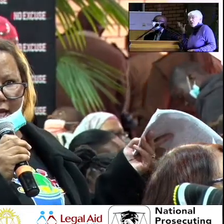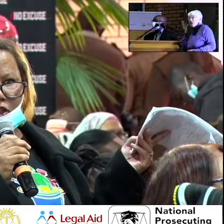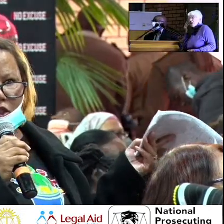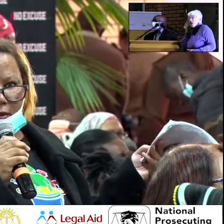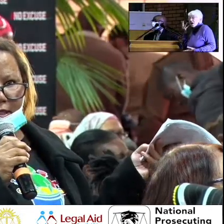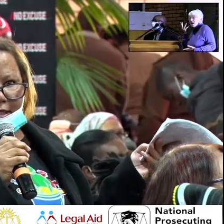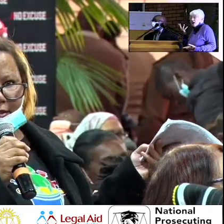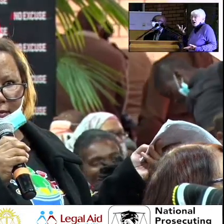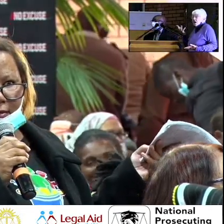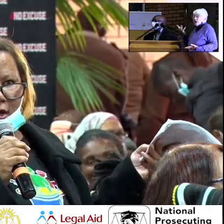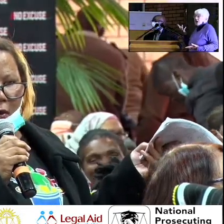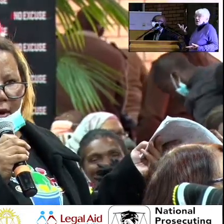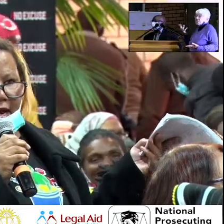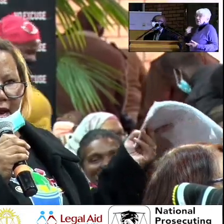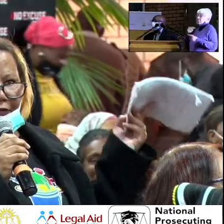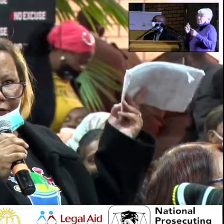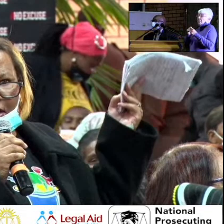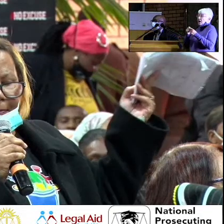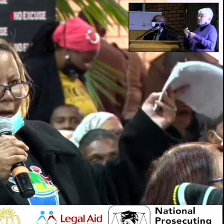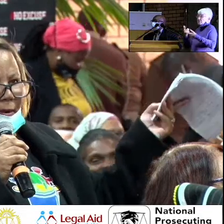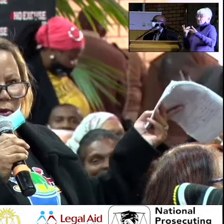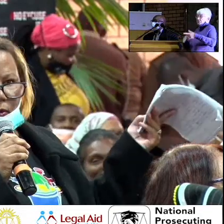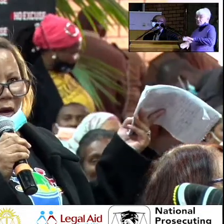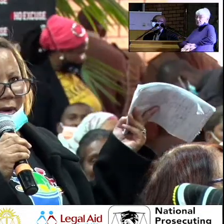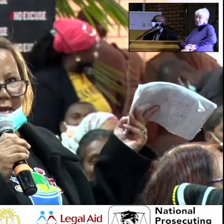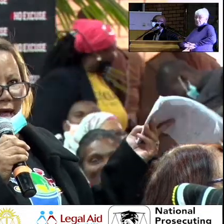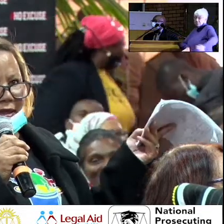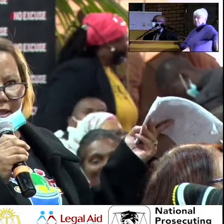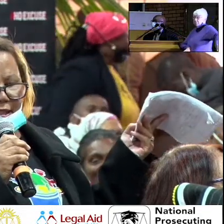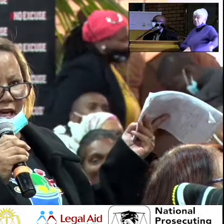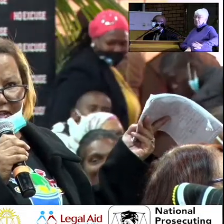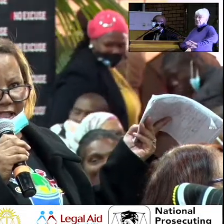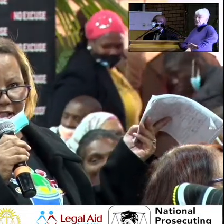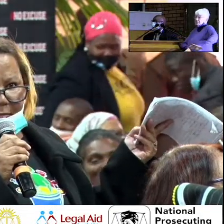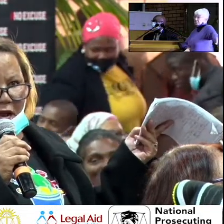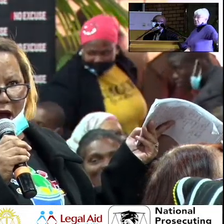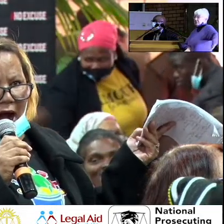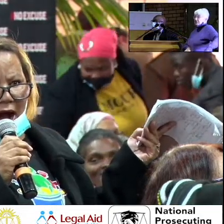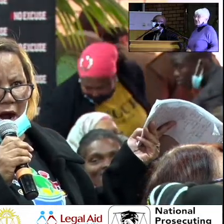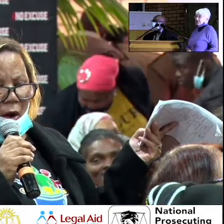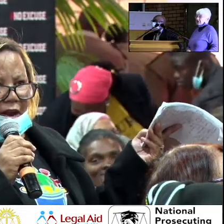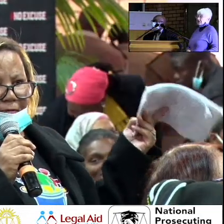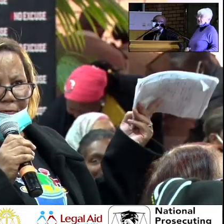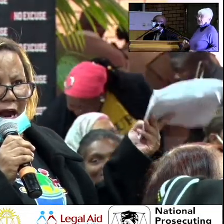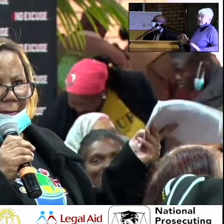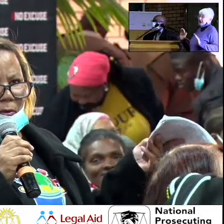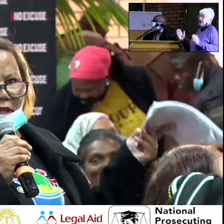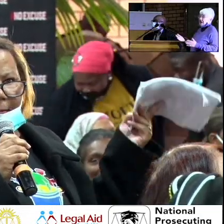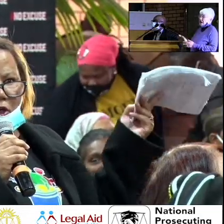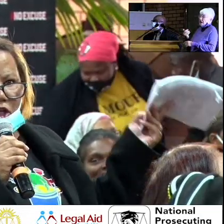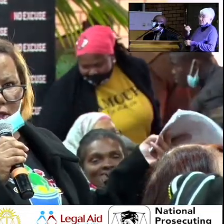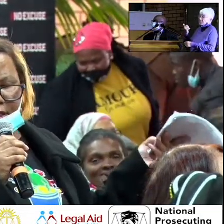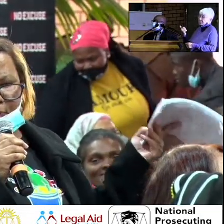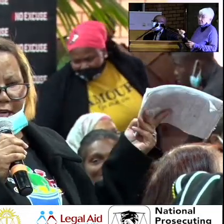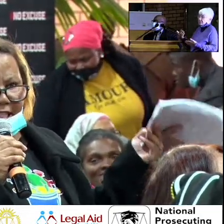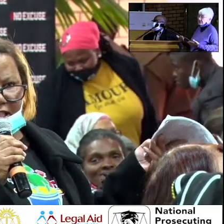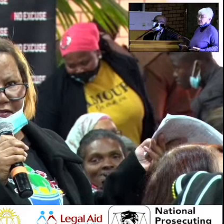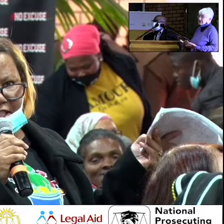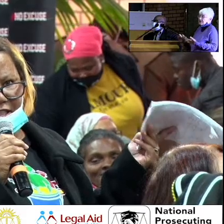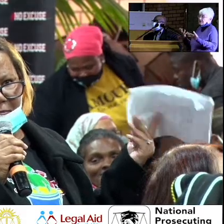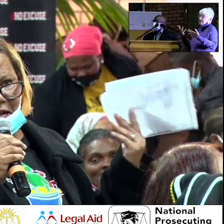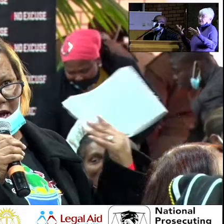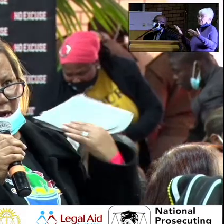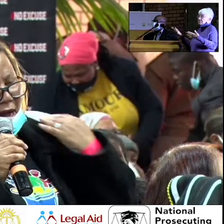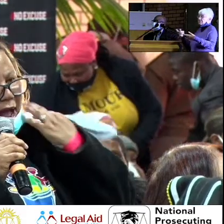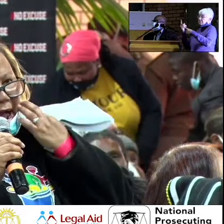are excluded? We have problems with our health services in Belhar. We have problems with our police